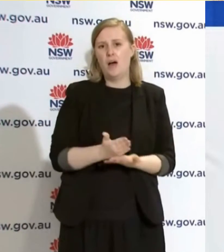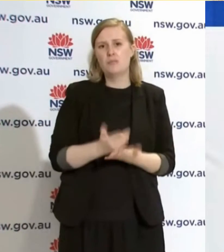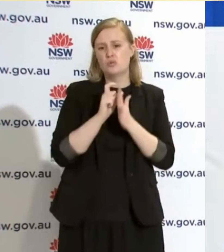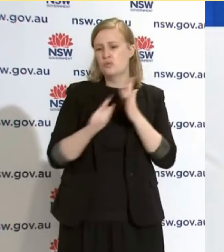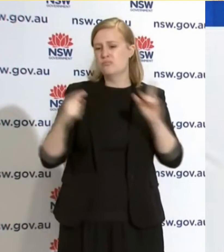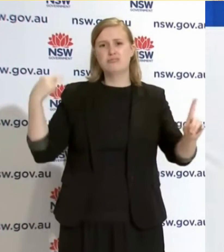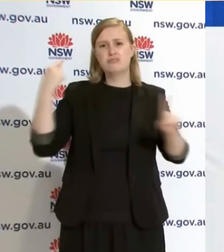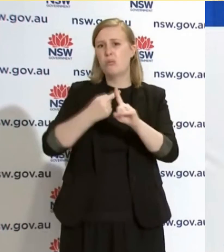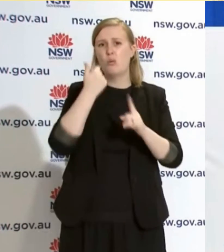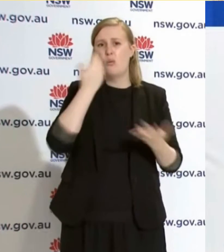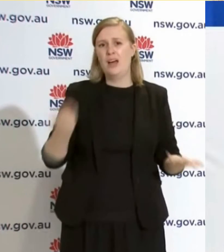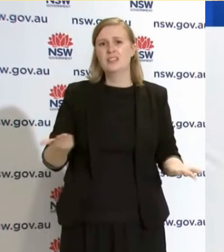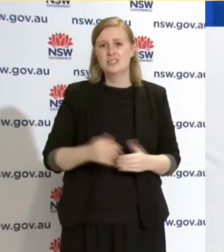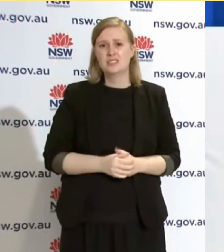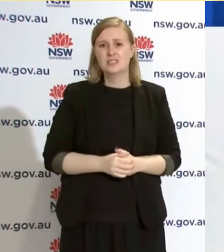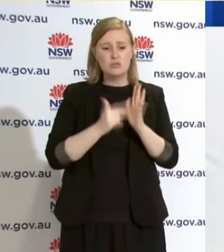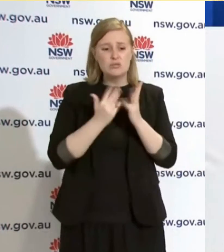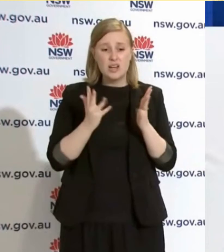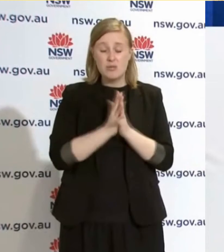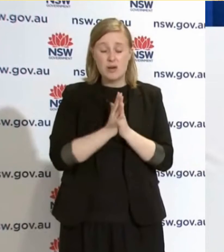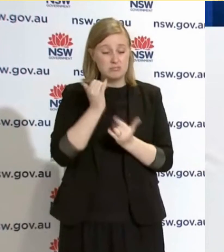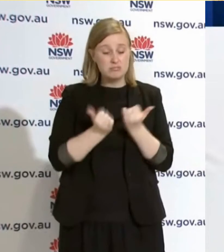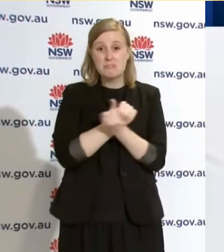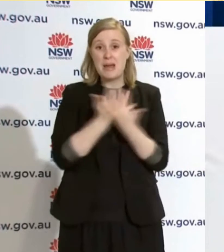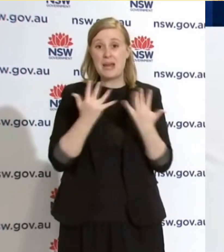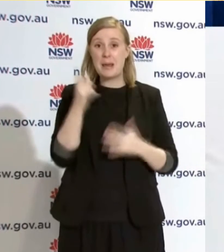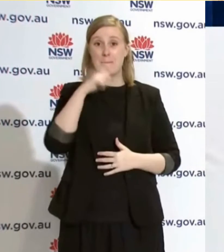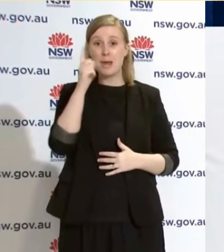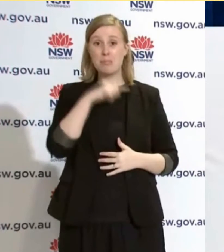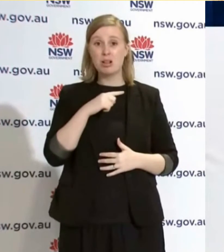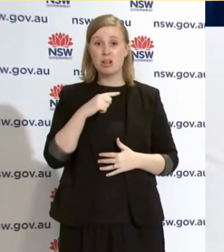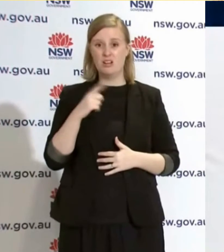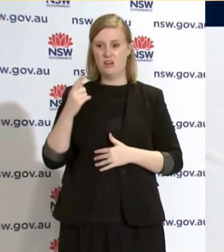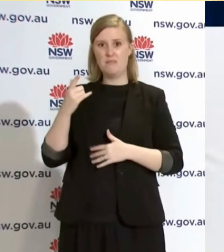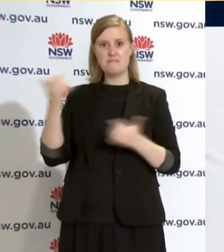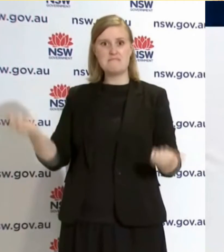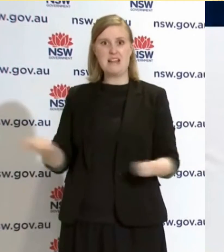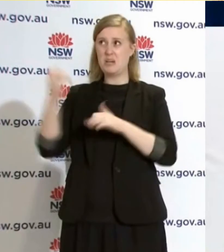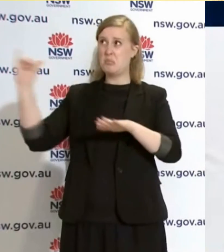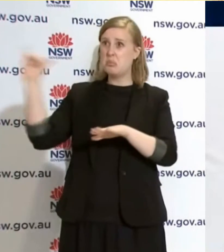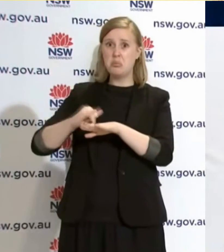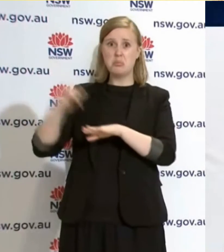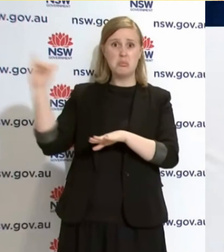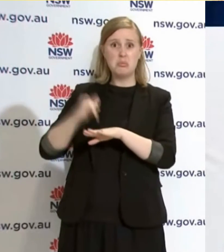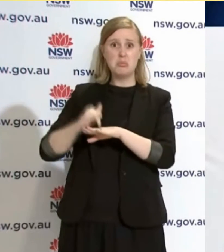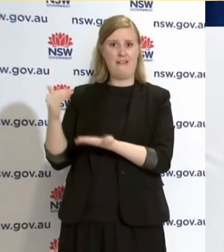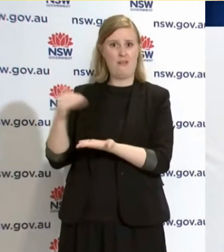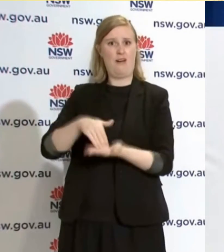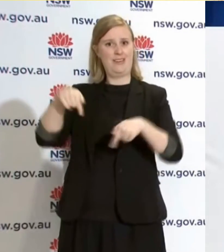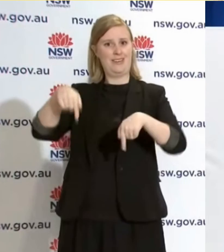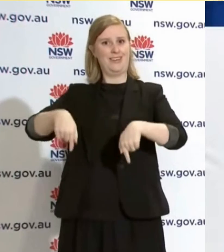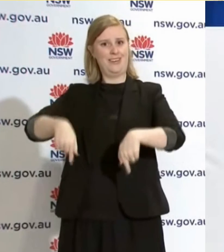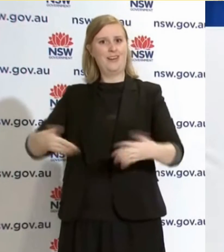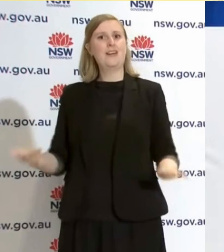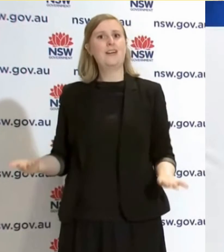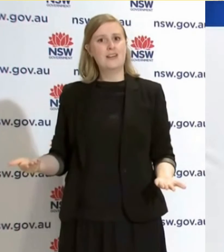the most densely populated state, the gateway to the nation. This is how we're dealing with it, and but we deal with